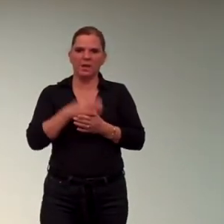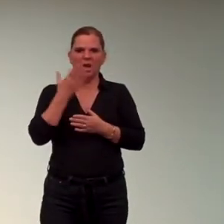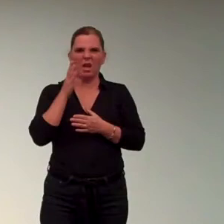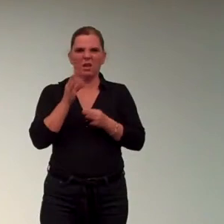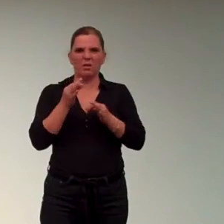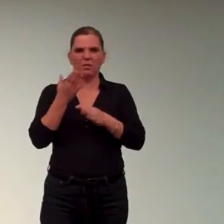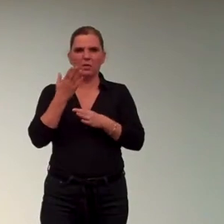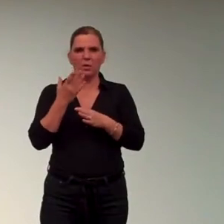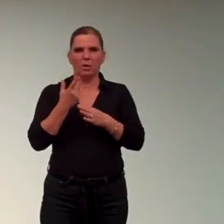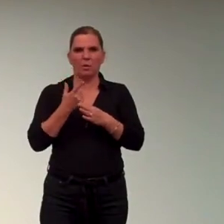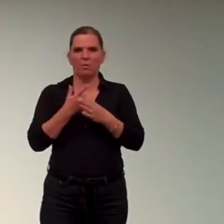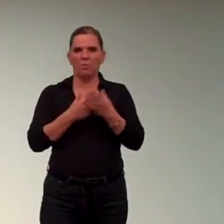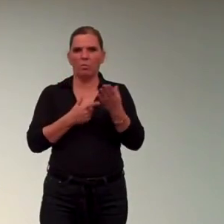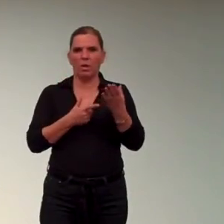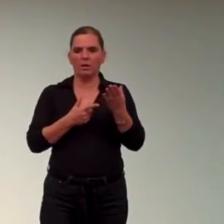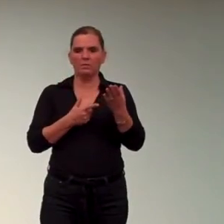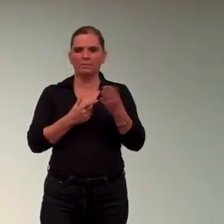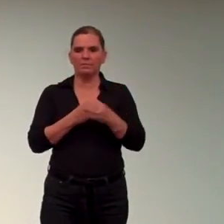familiar or not with what